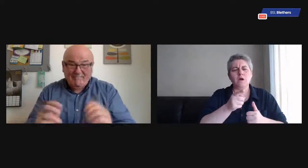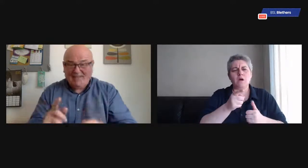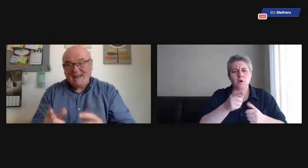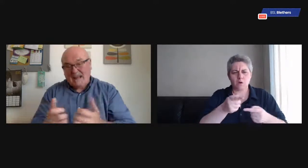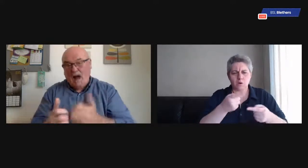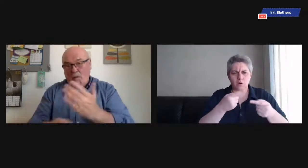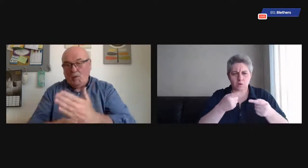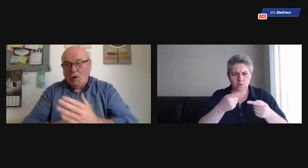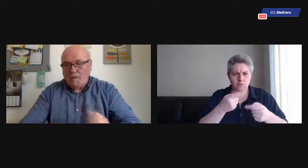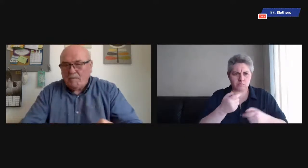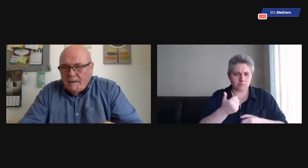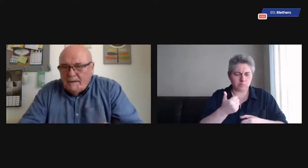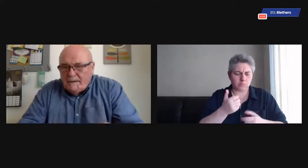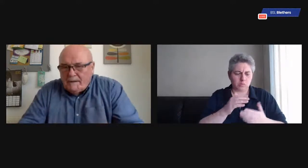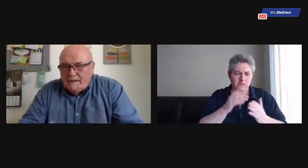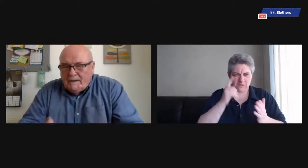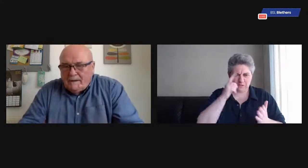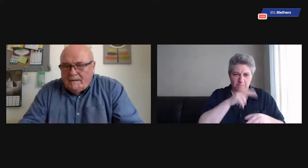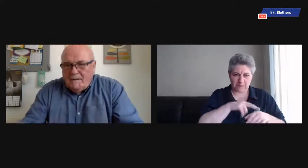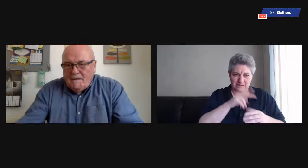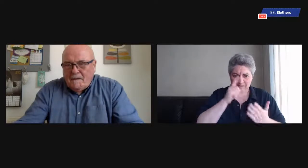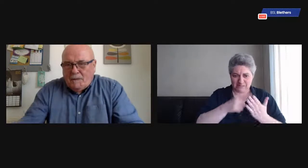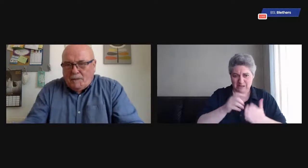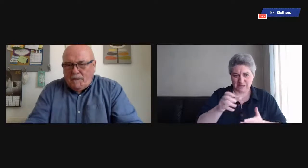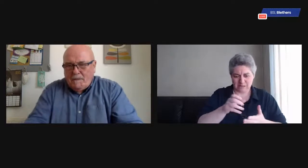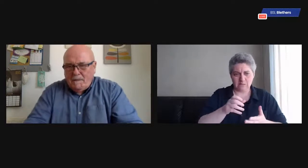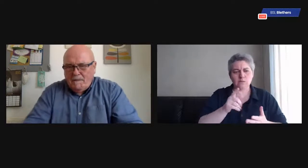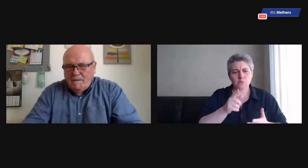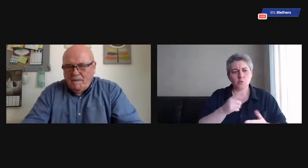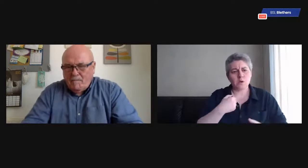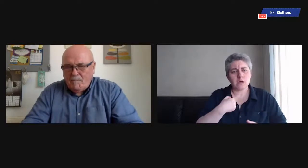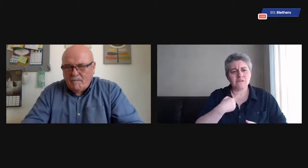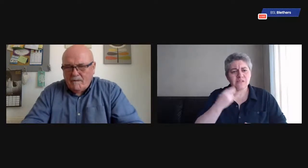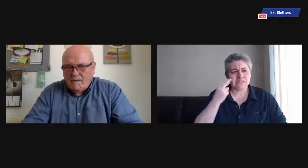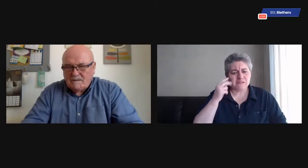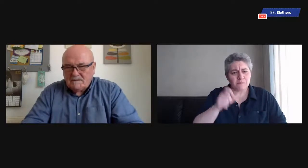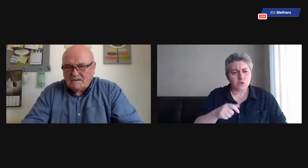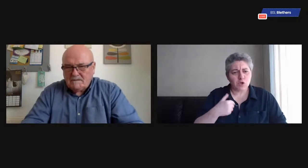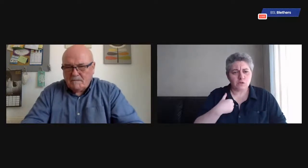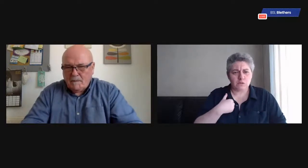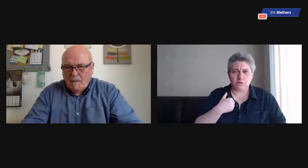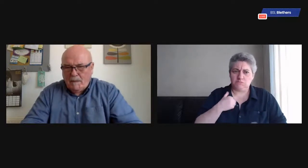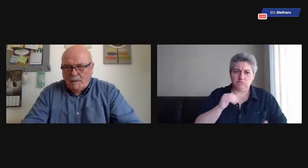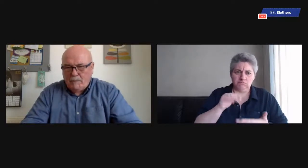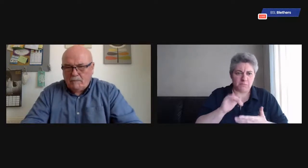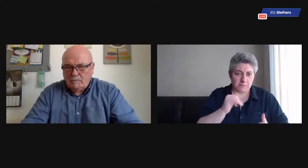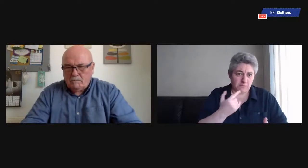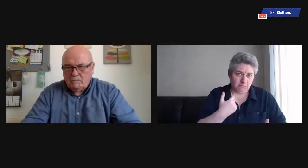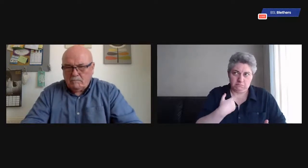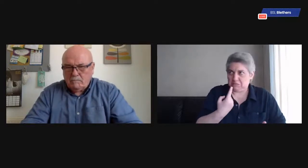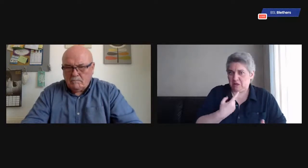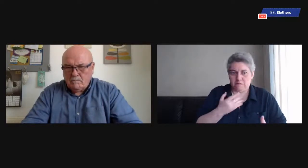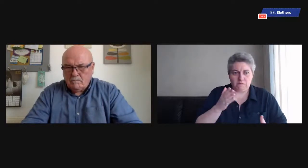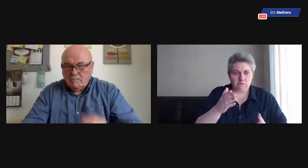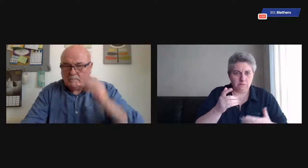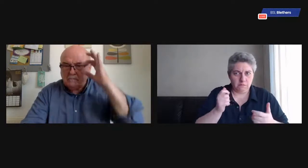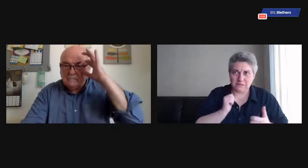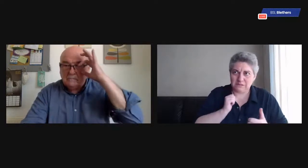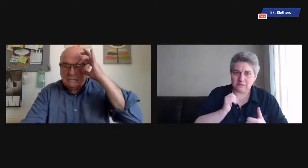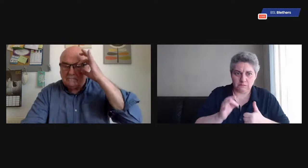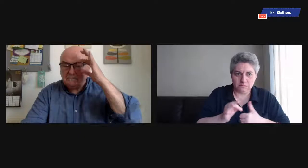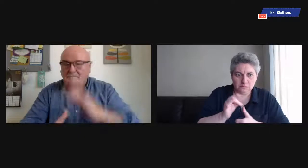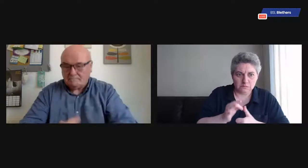there is guidance and policy for that, and that's how it works. So the police would say,